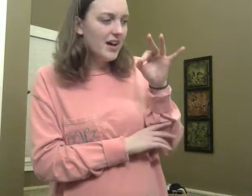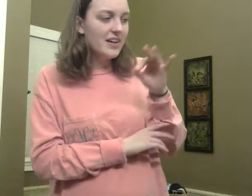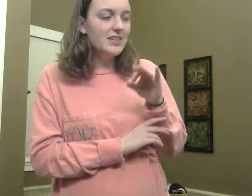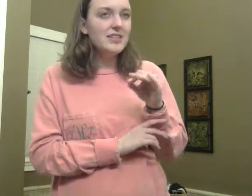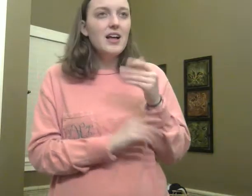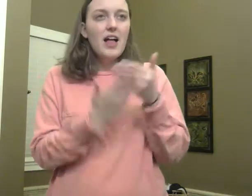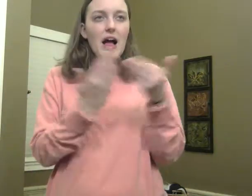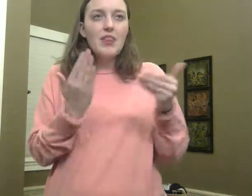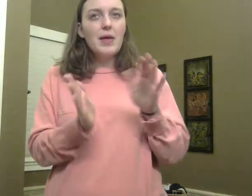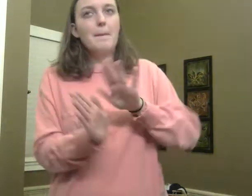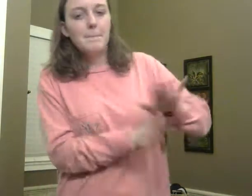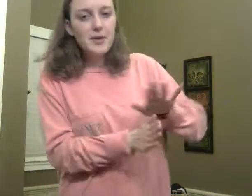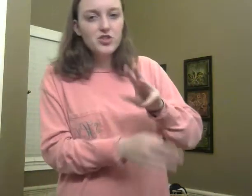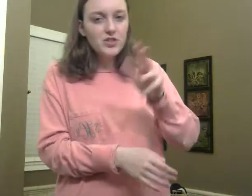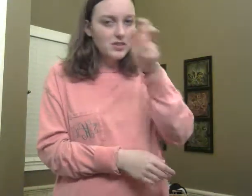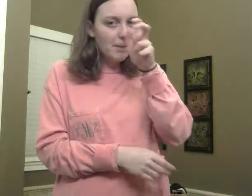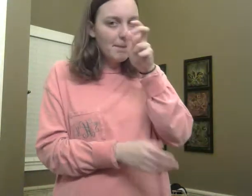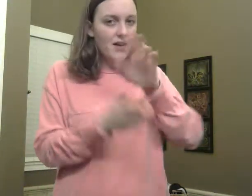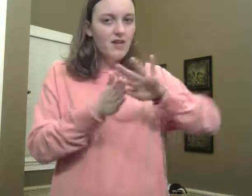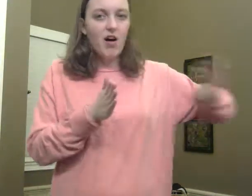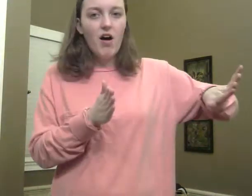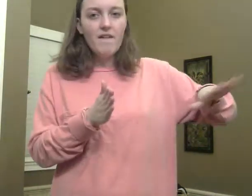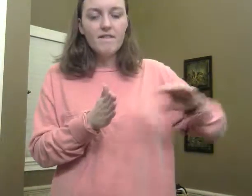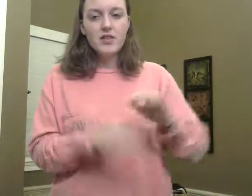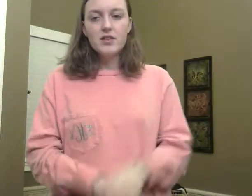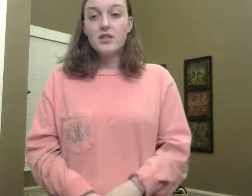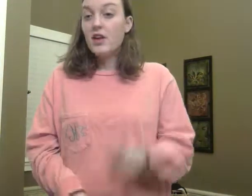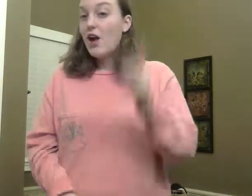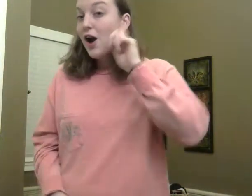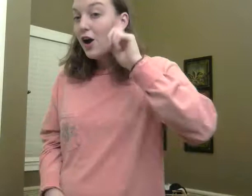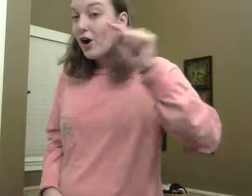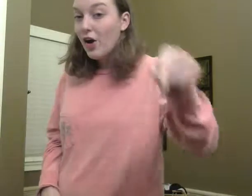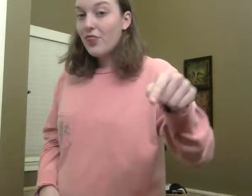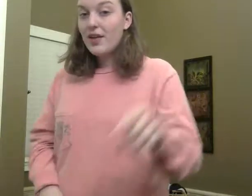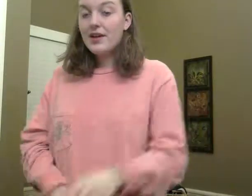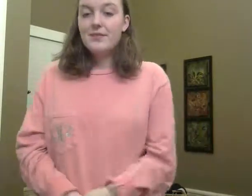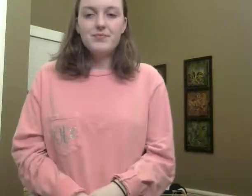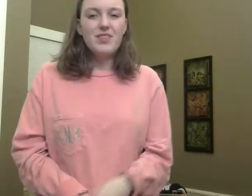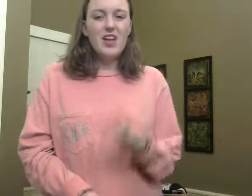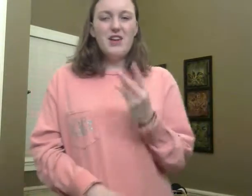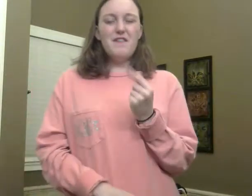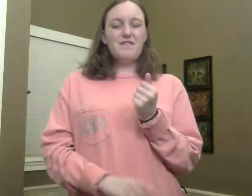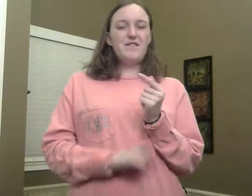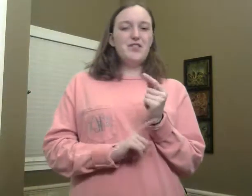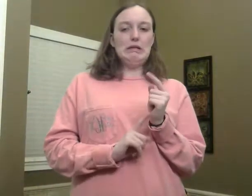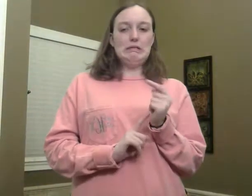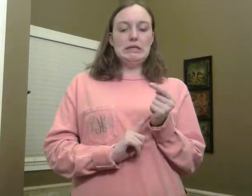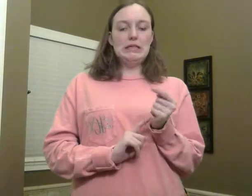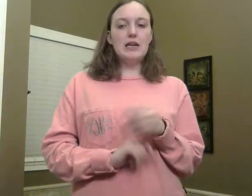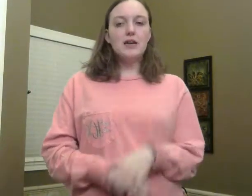off. Oh, I heard one right here. Let's give everyone another second or two to work on it a little bit further, but you are the group